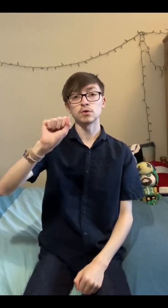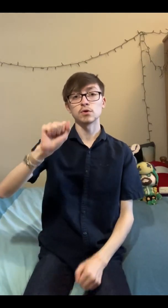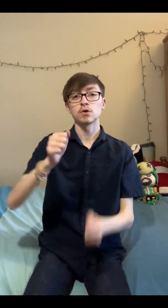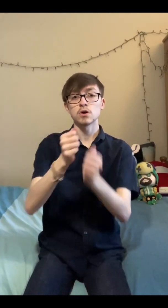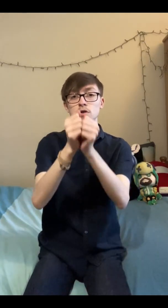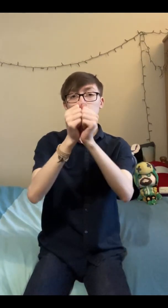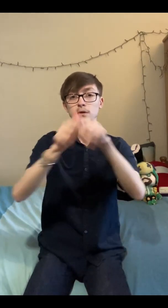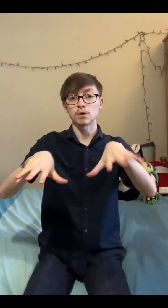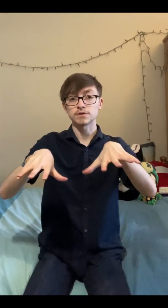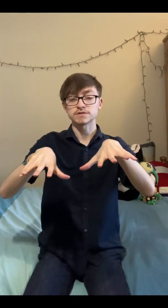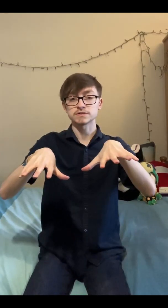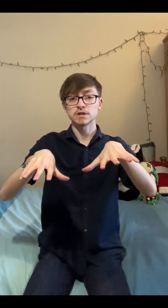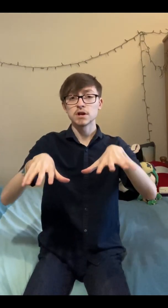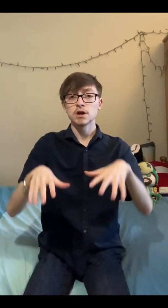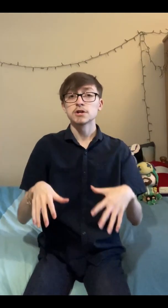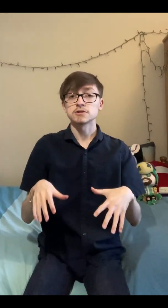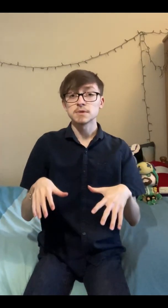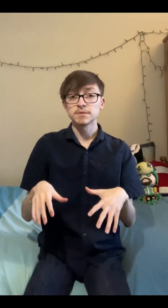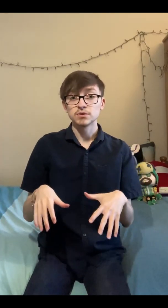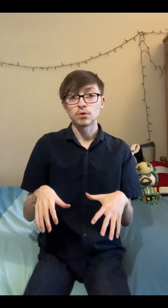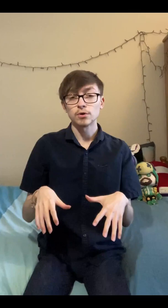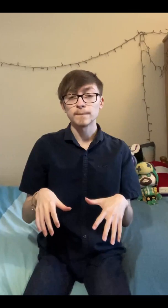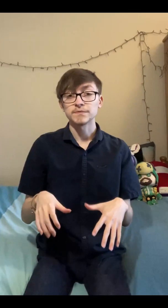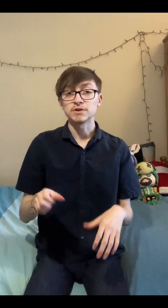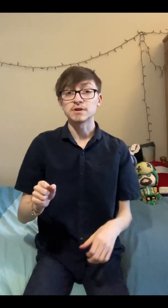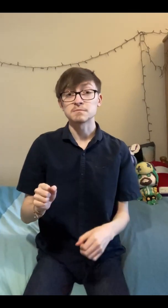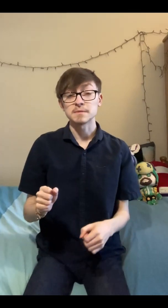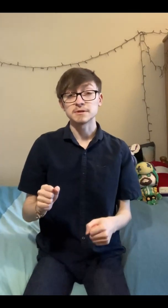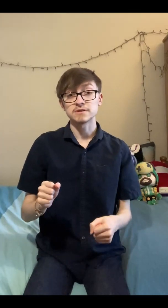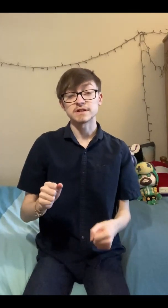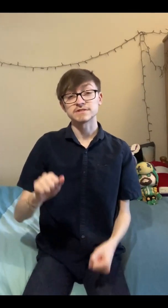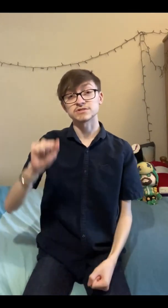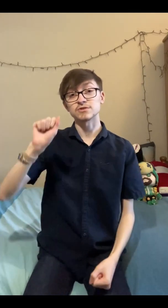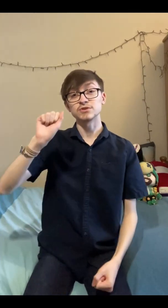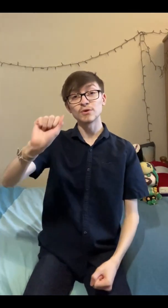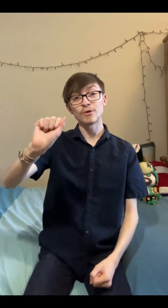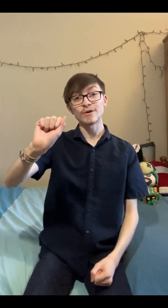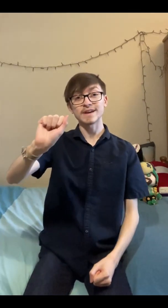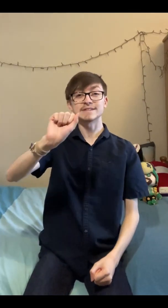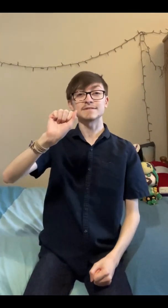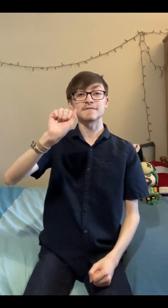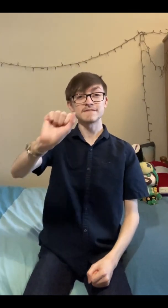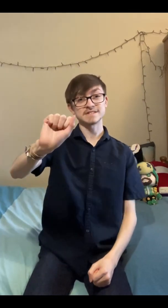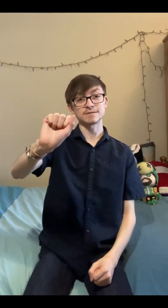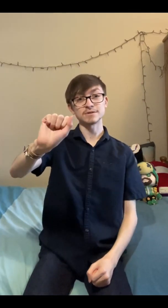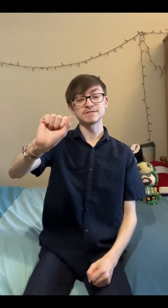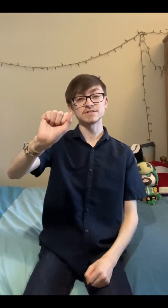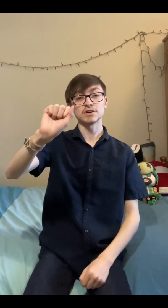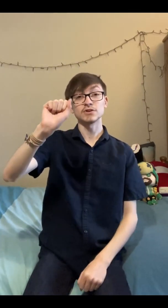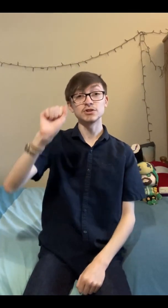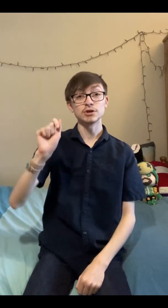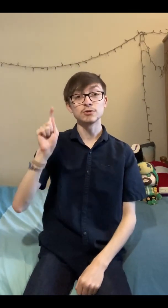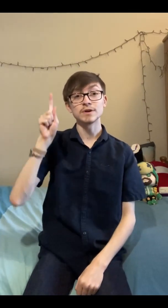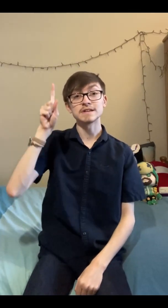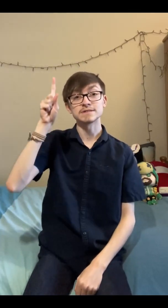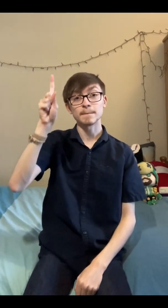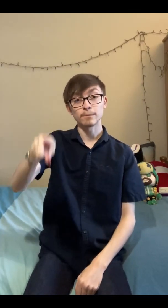your loss. To remember your, you can maybe do this. So your is fist outwards, you is